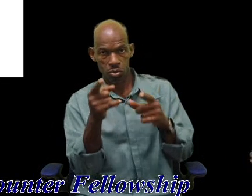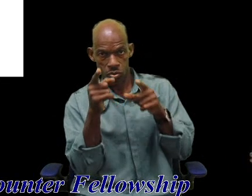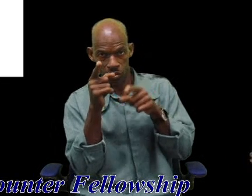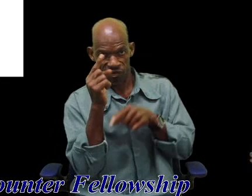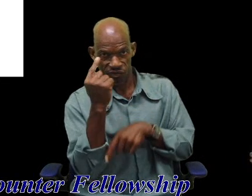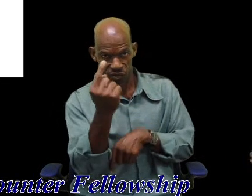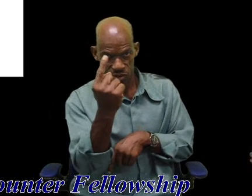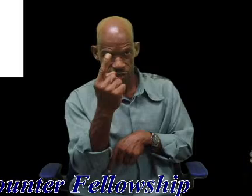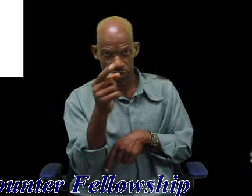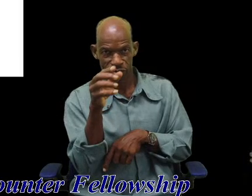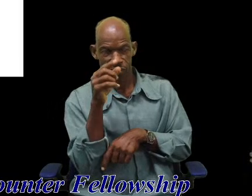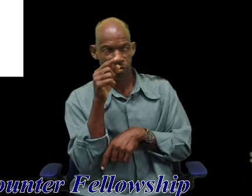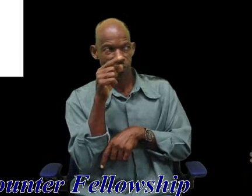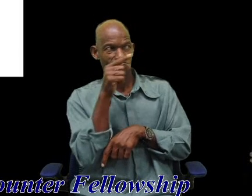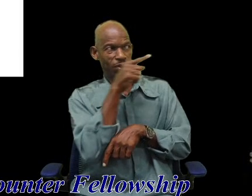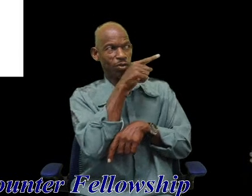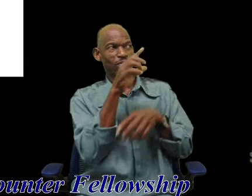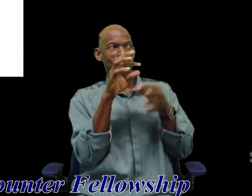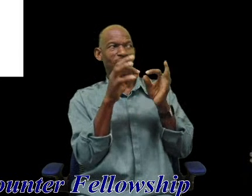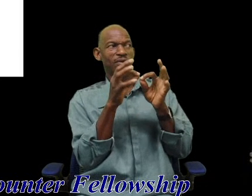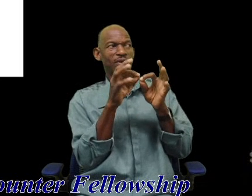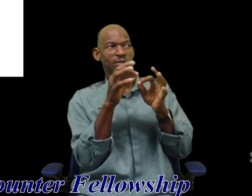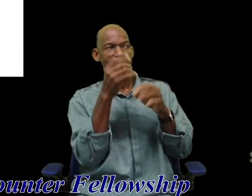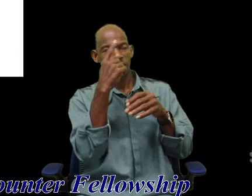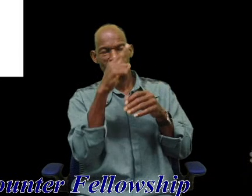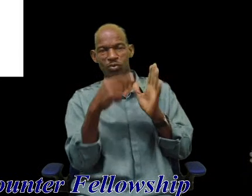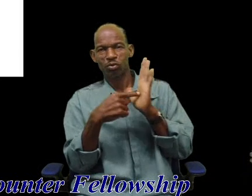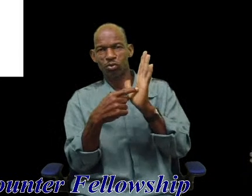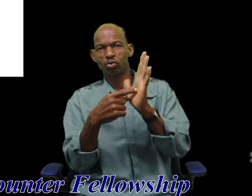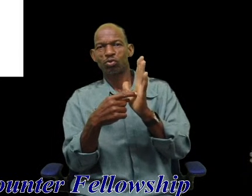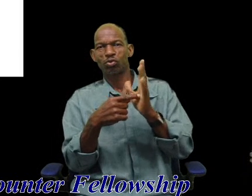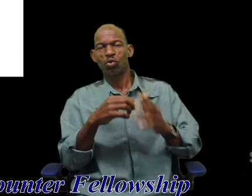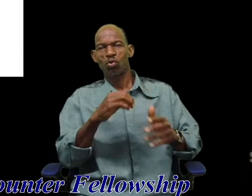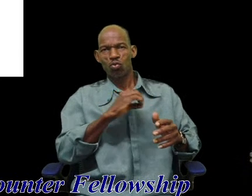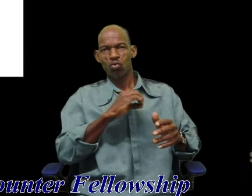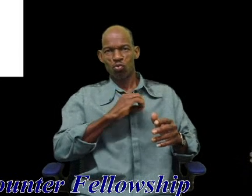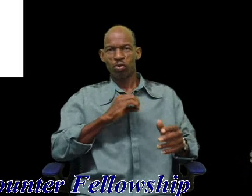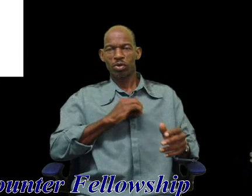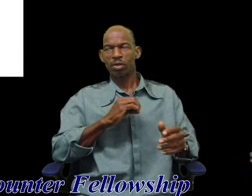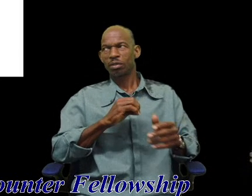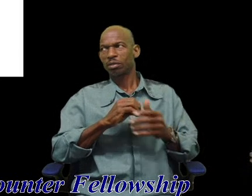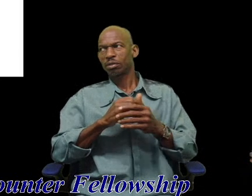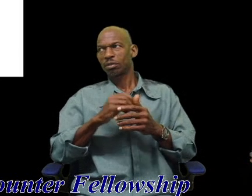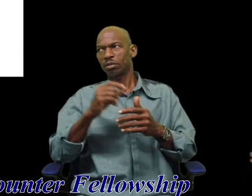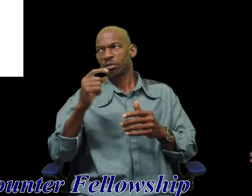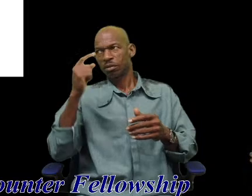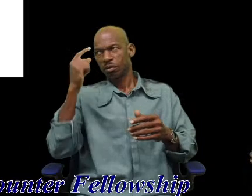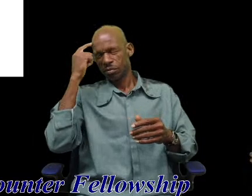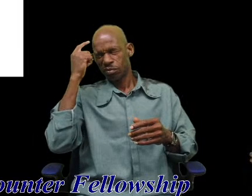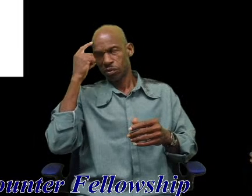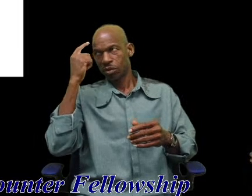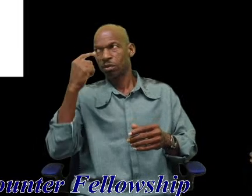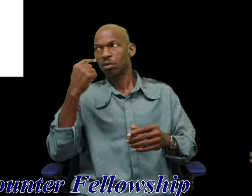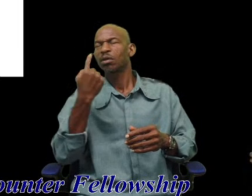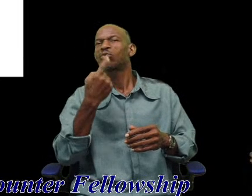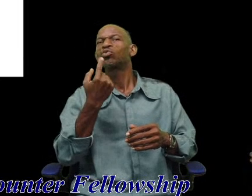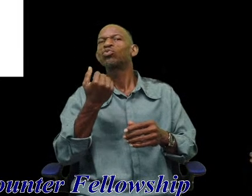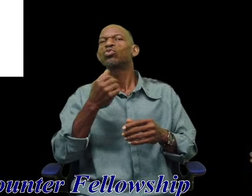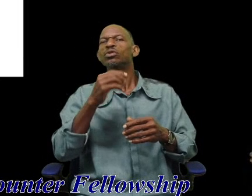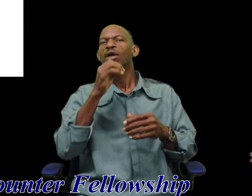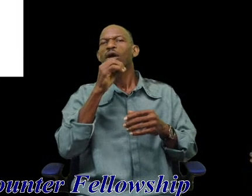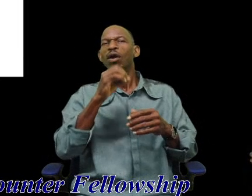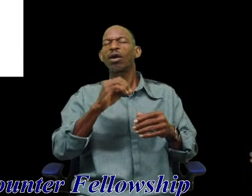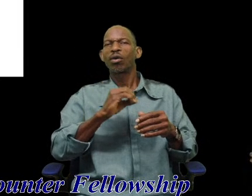So we want to show ownership. Remember the owner. Who is the owner is the one that